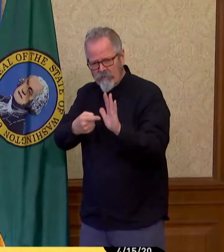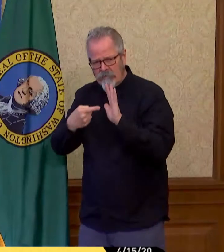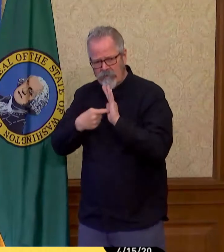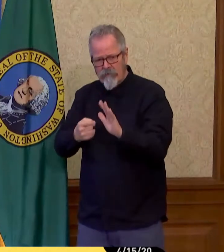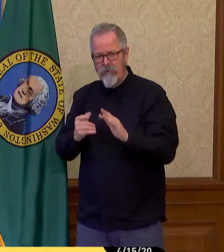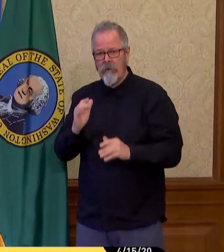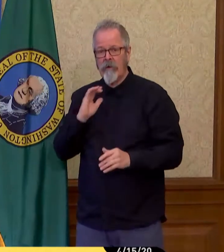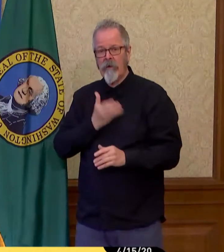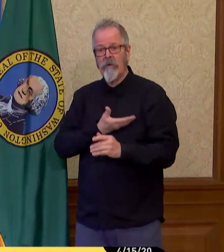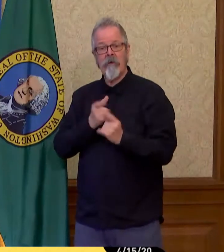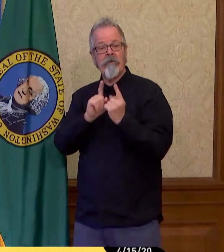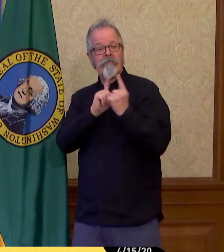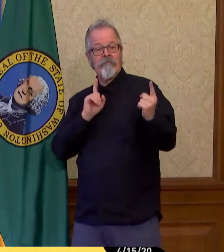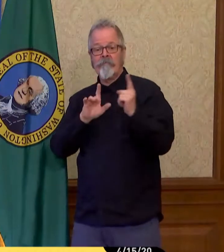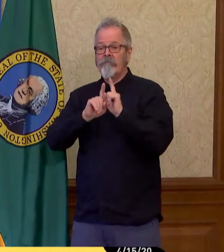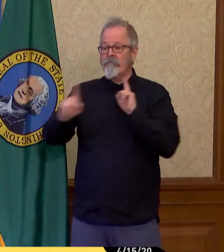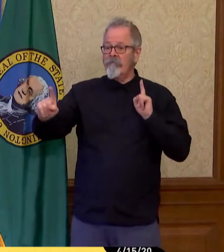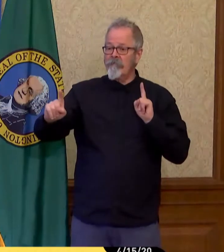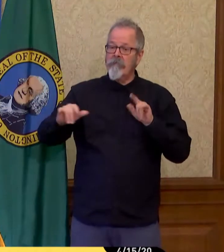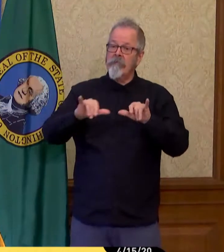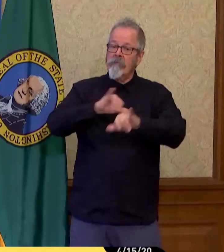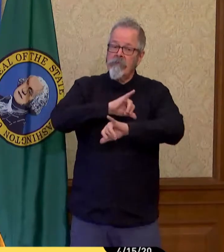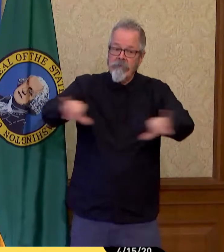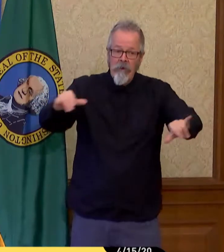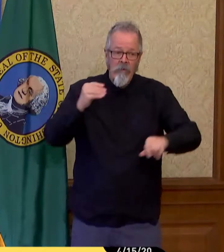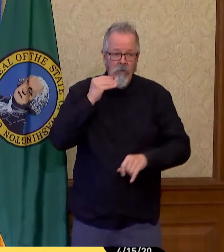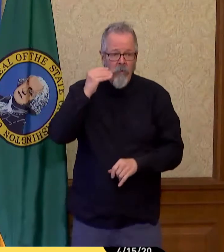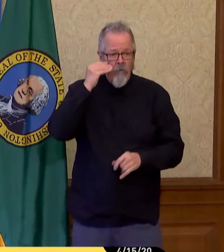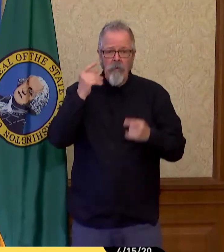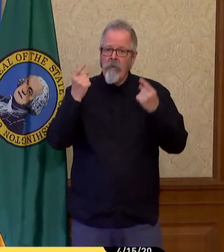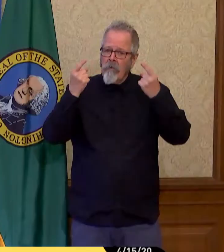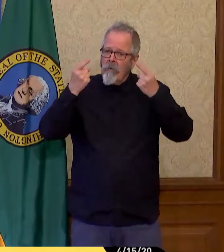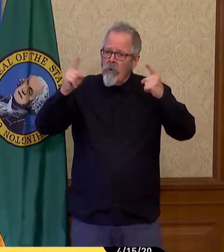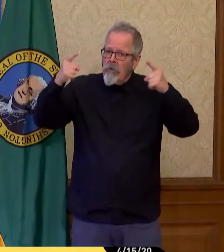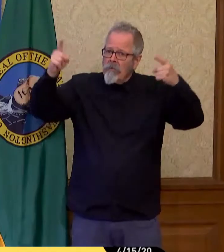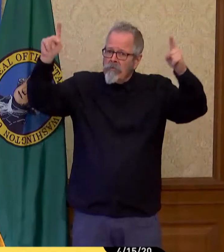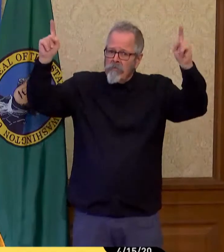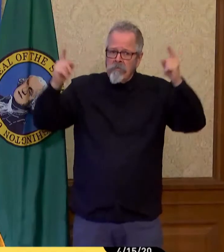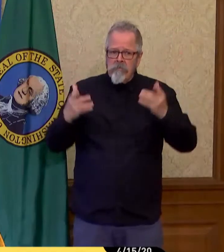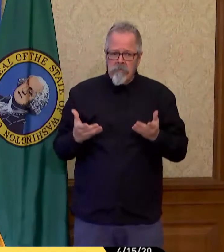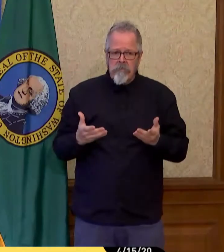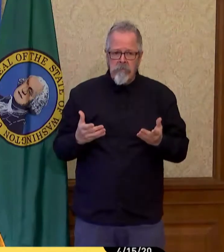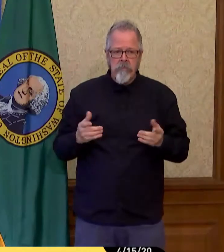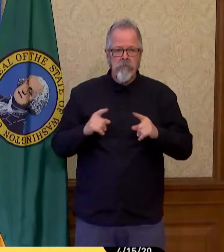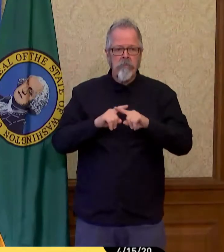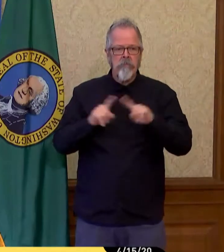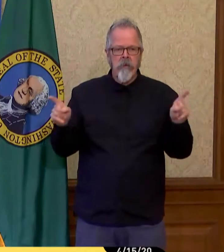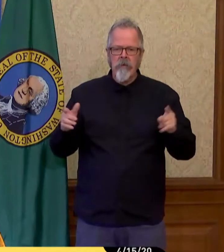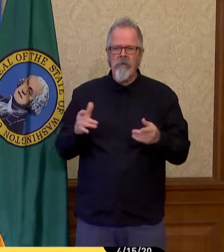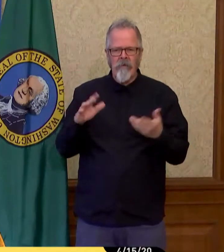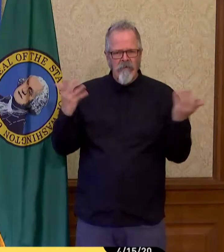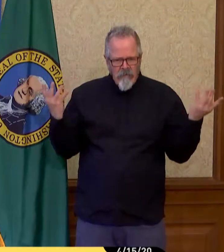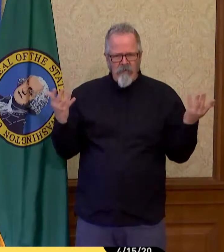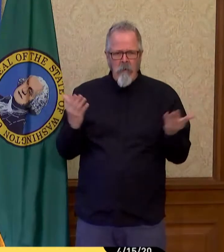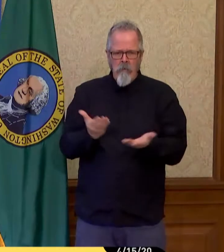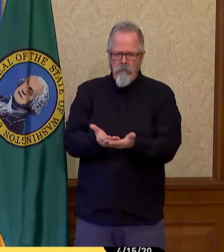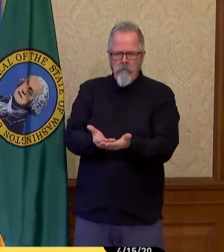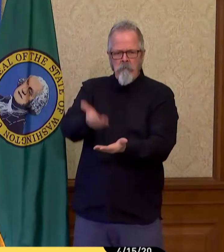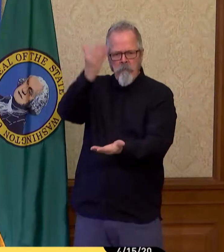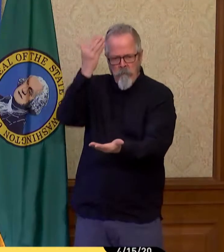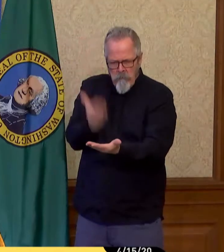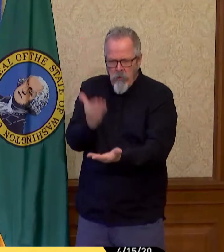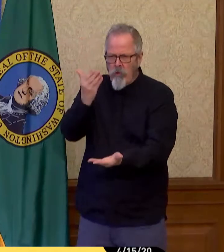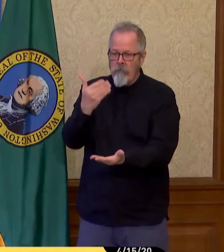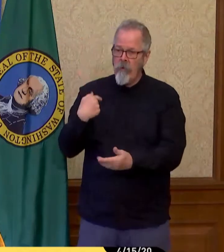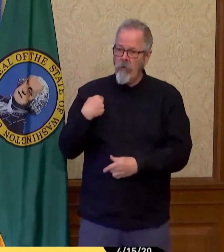not at a level where we can take off social distancing, nor are we extremely close to a level where we can take off social distancing.